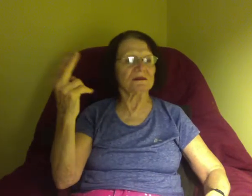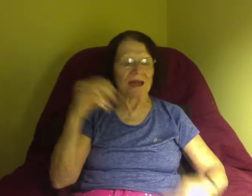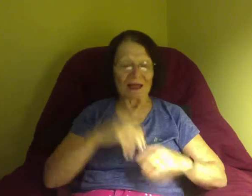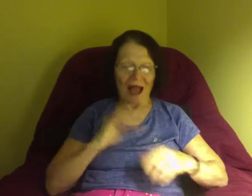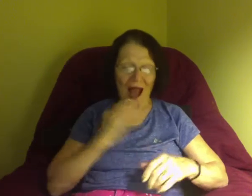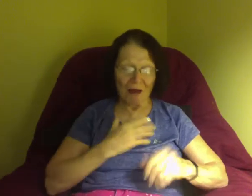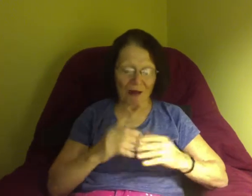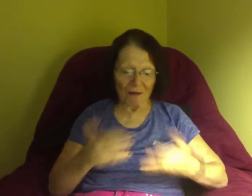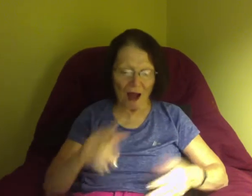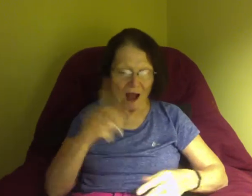all the bad,